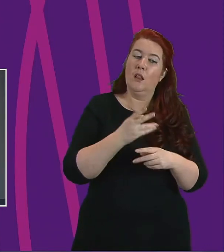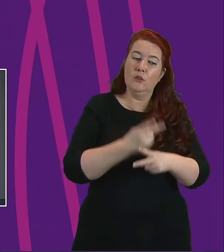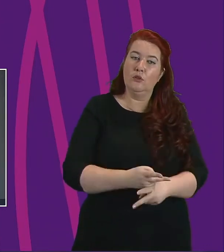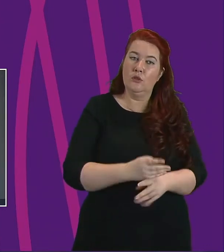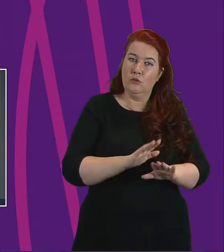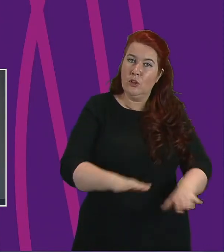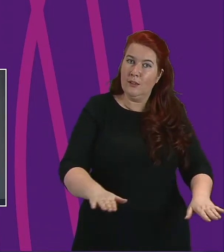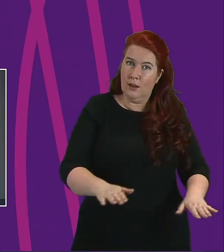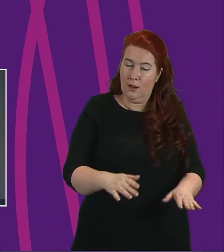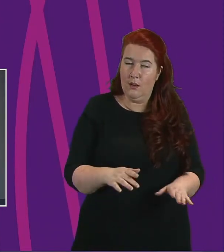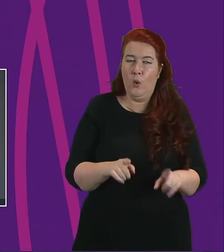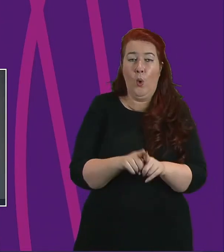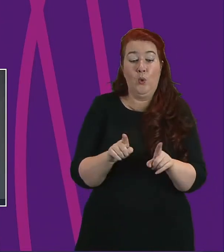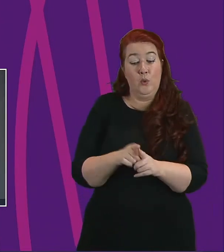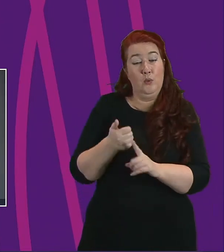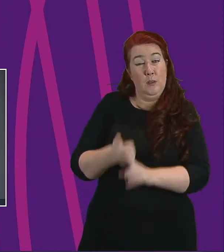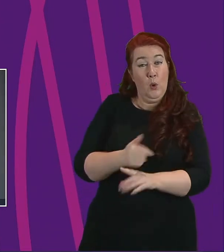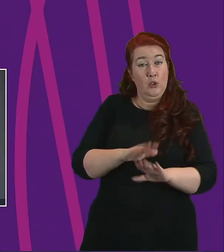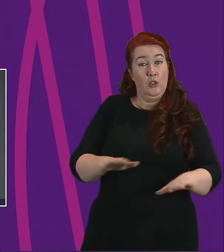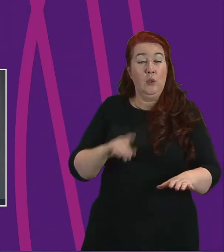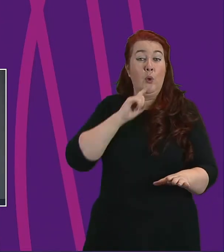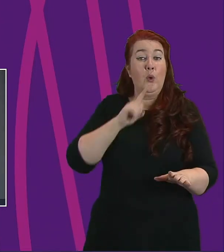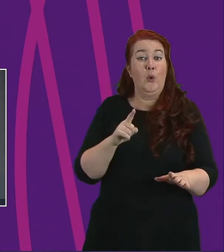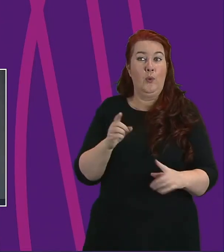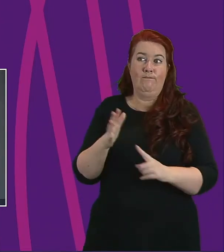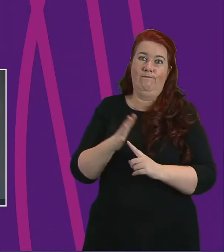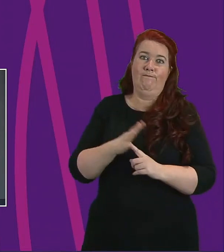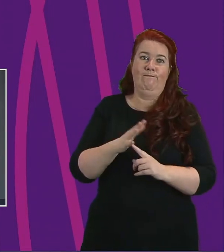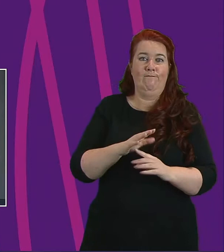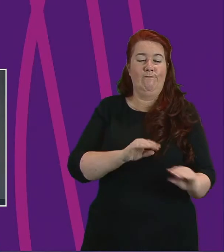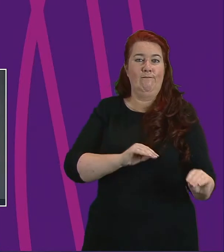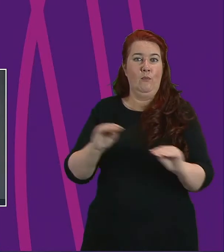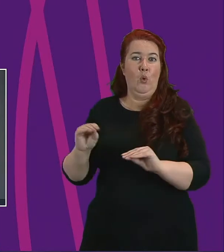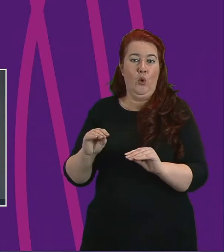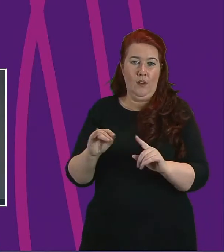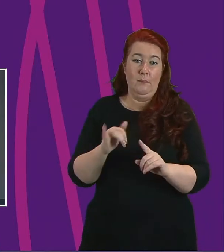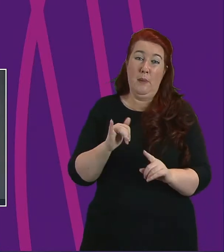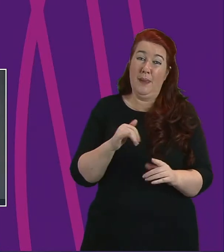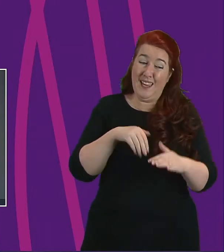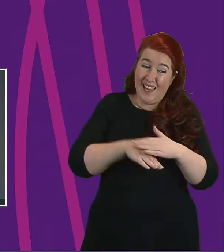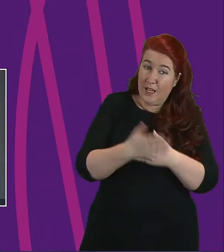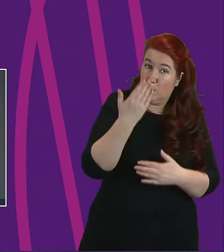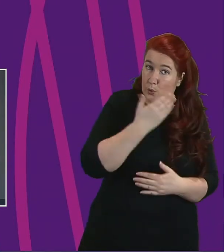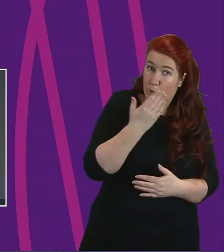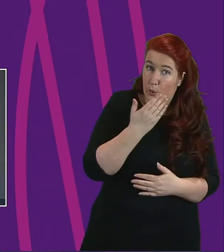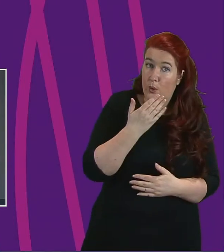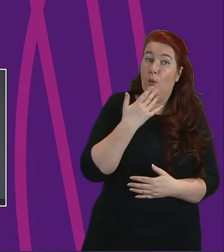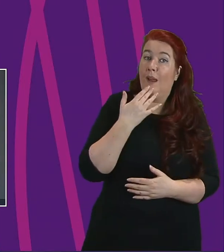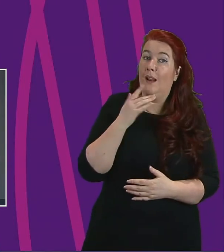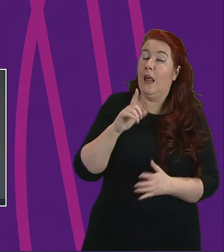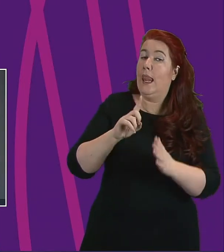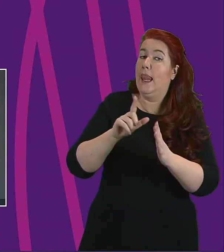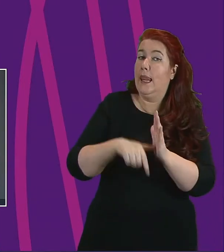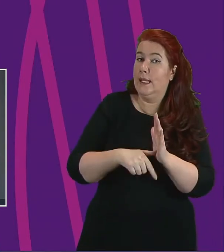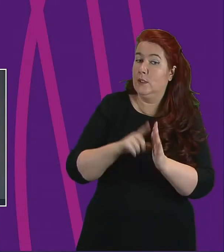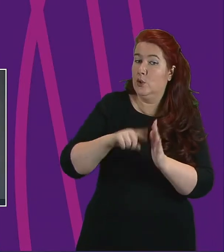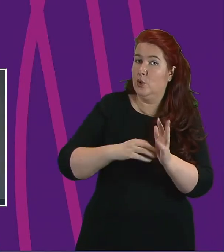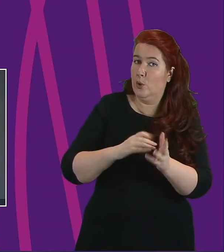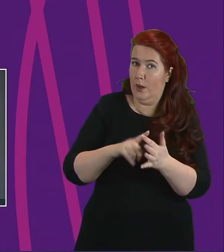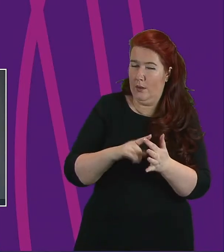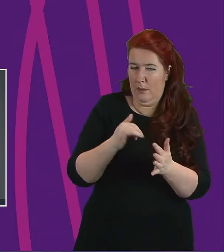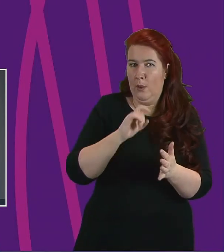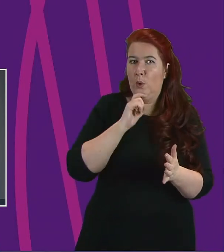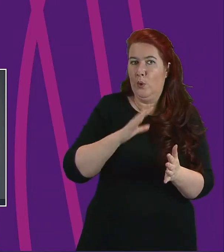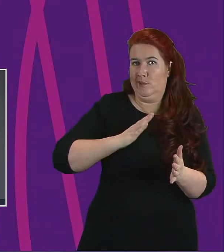on supporting children at key transition points, which may include some in-school experience in late June. In conclusion,